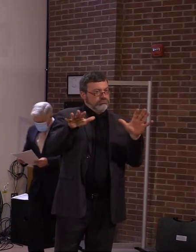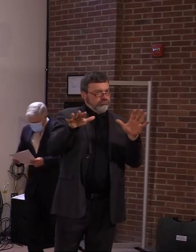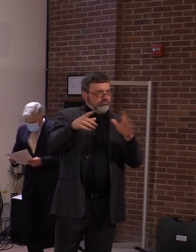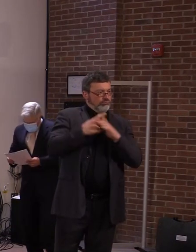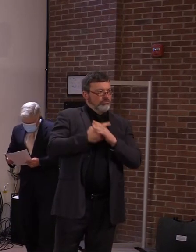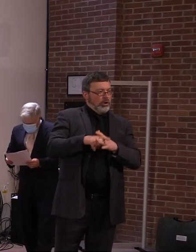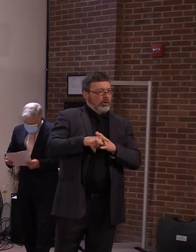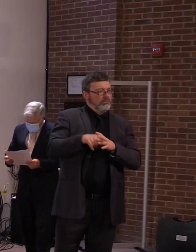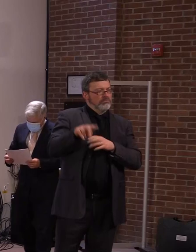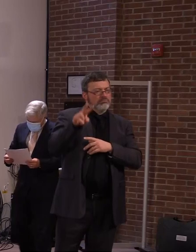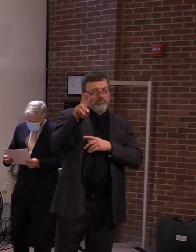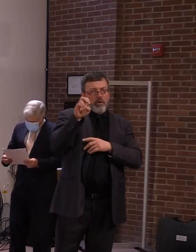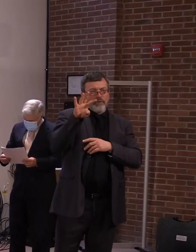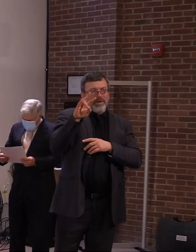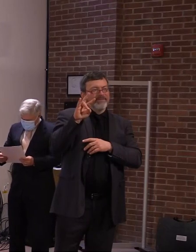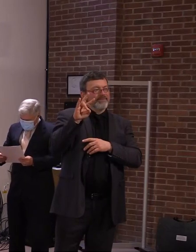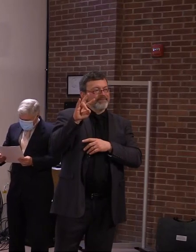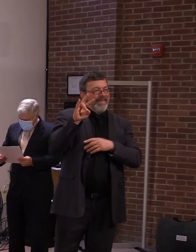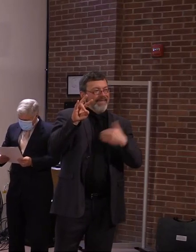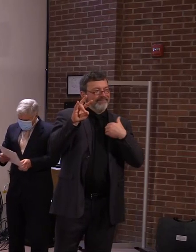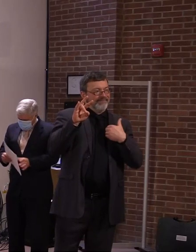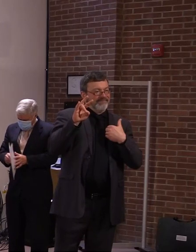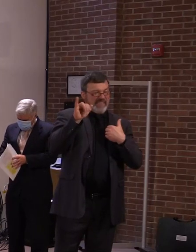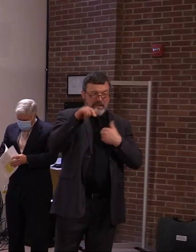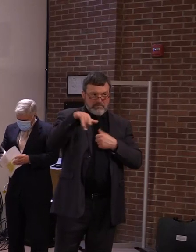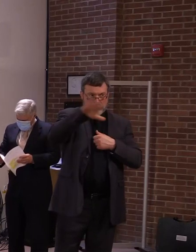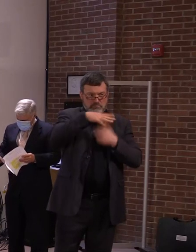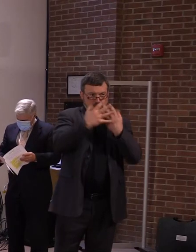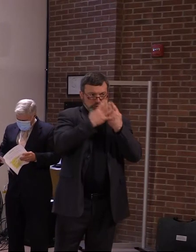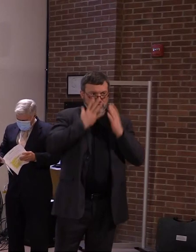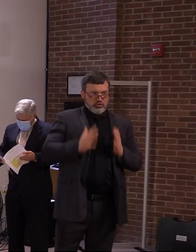247 positive tests among the inmates there.